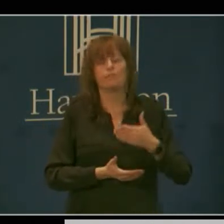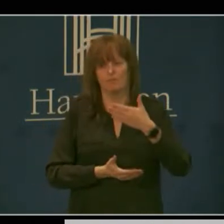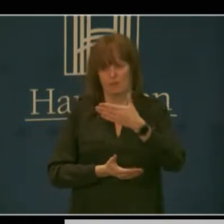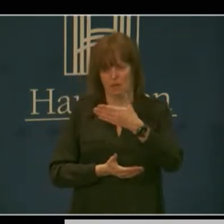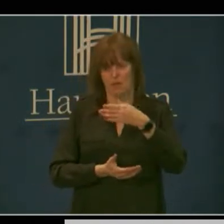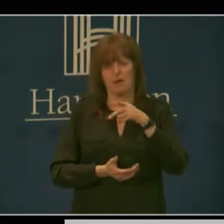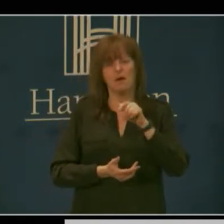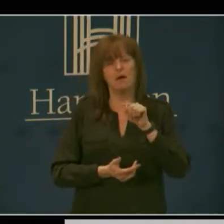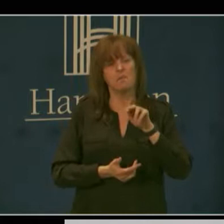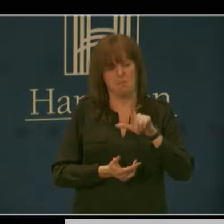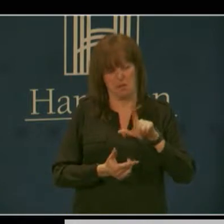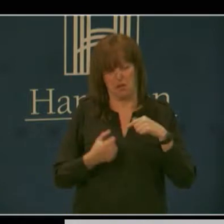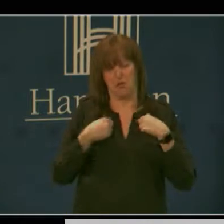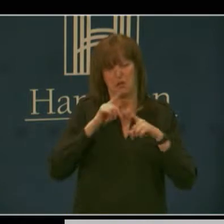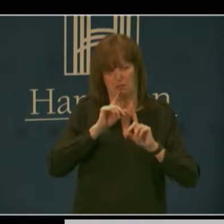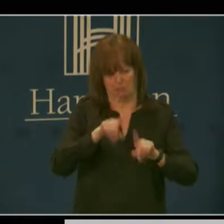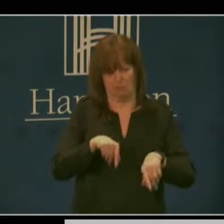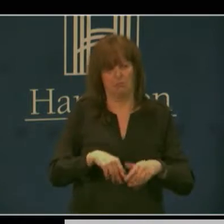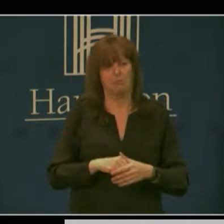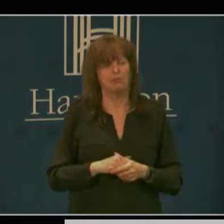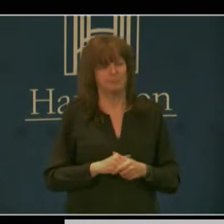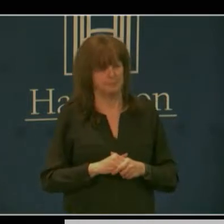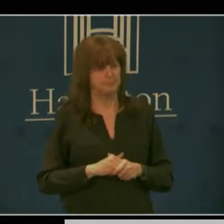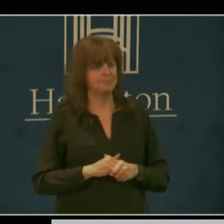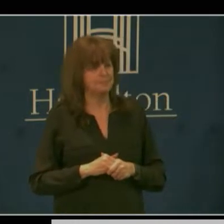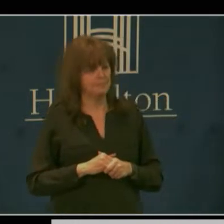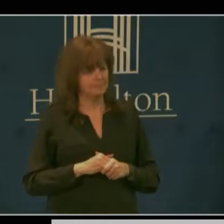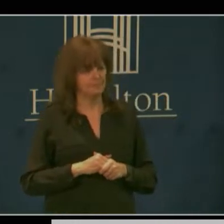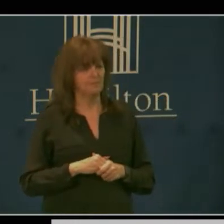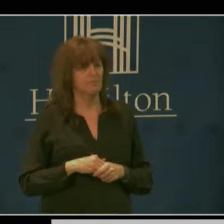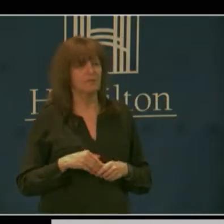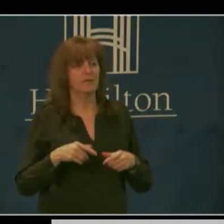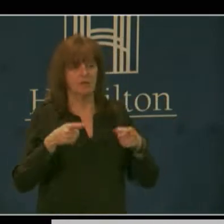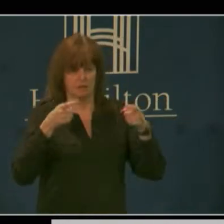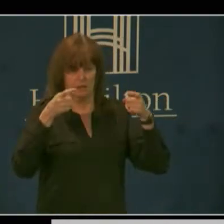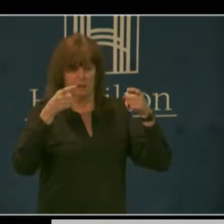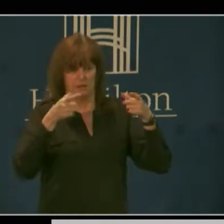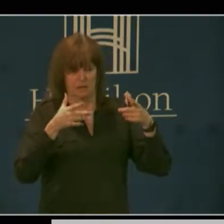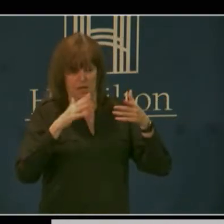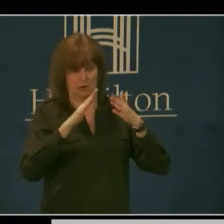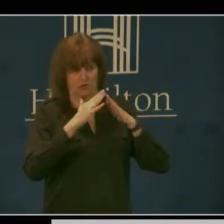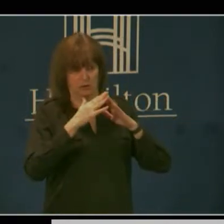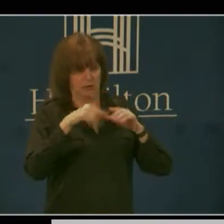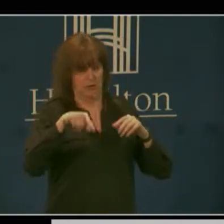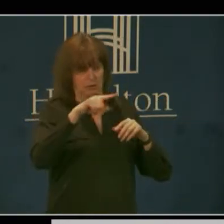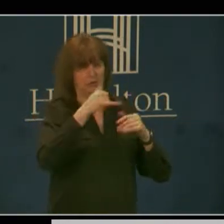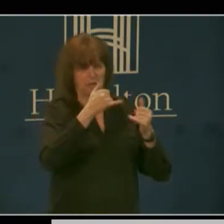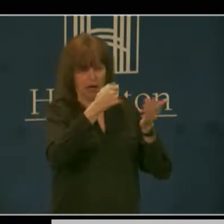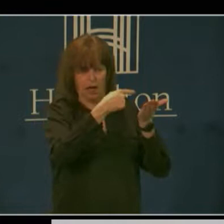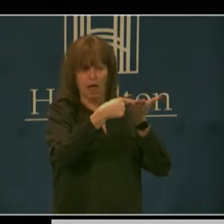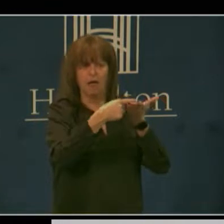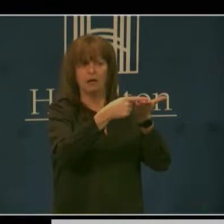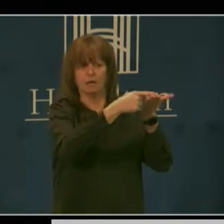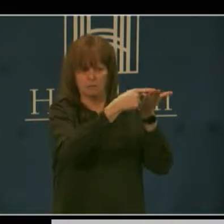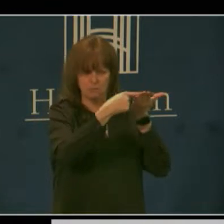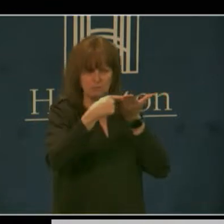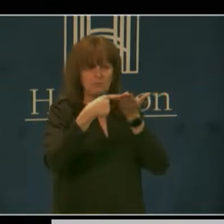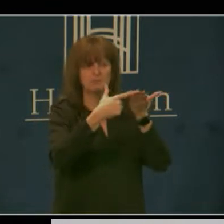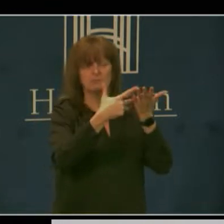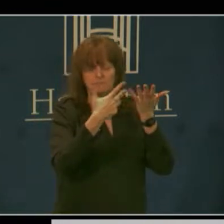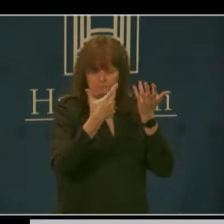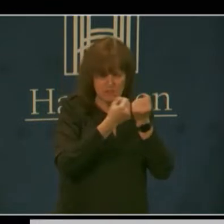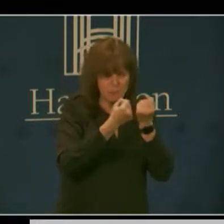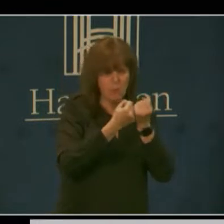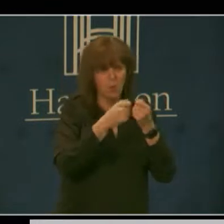huge amounts of injection towards these types of issues for families and individuals in the province of Ontario, on top of